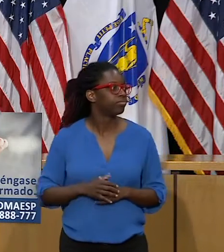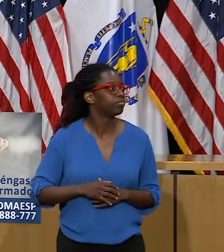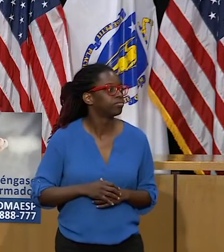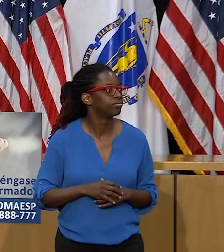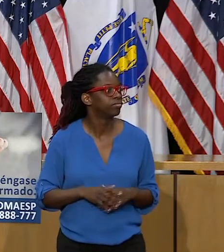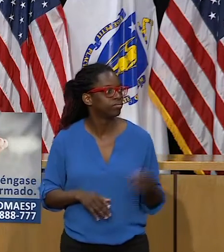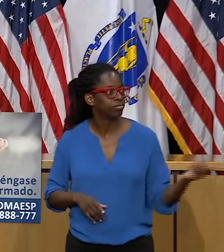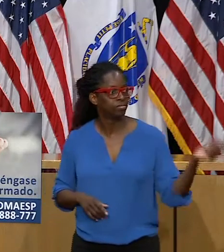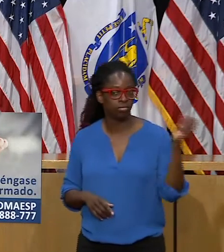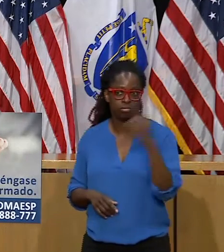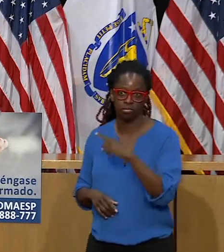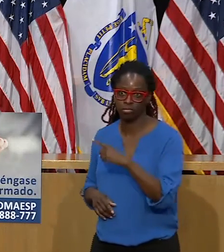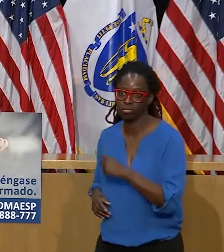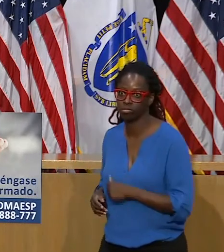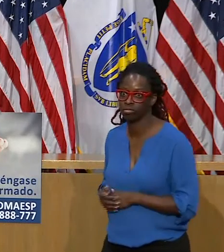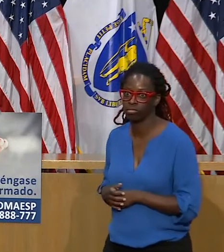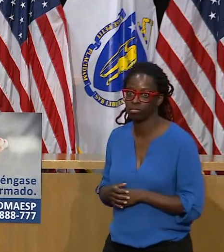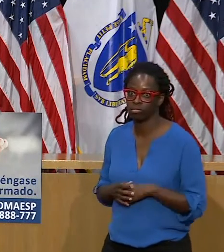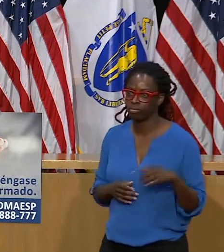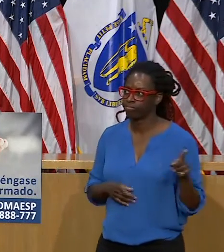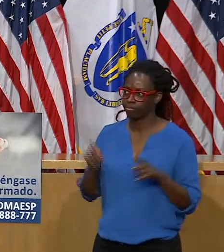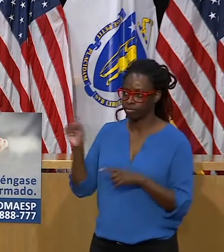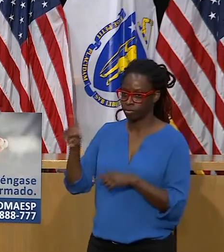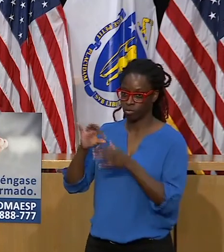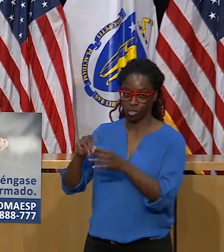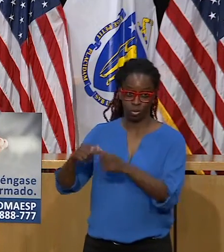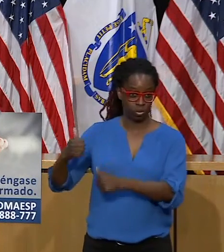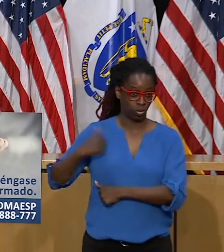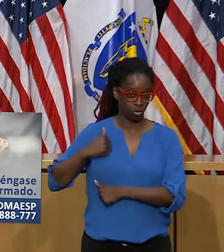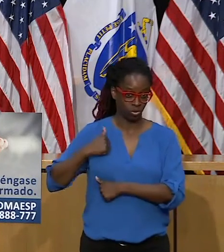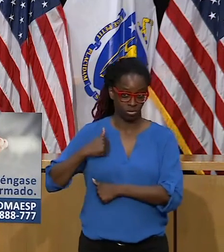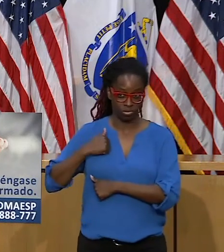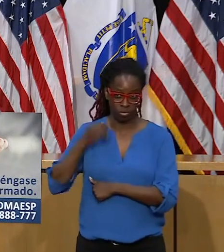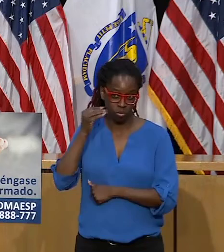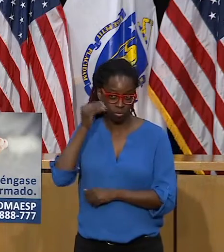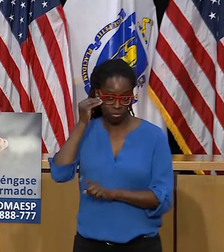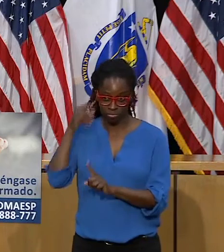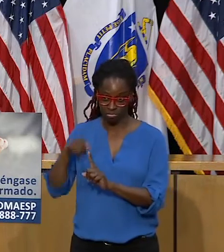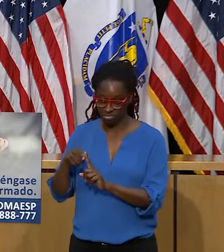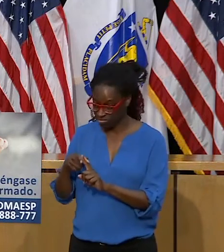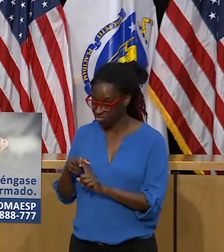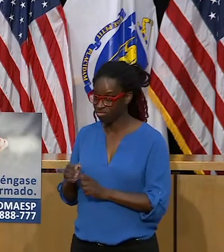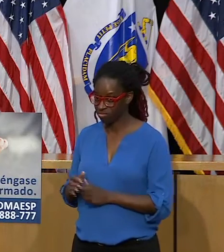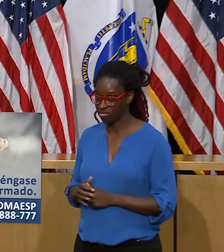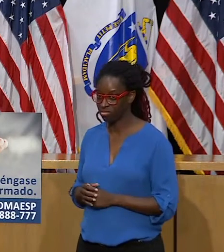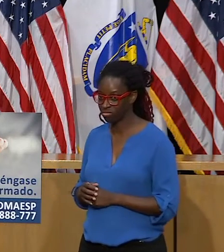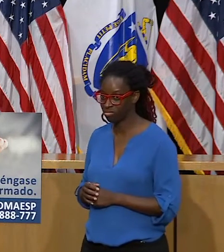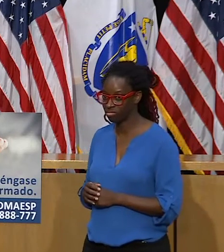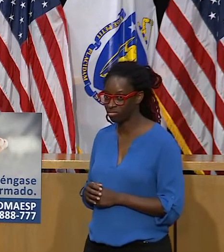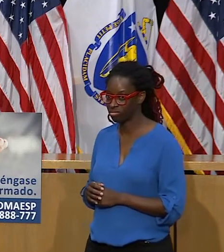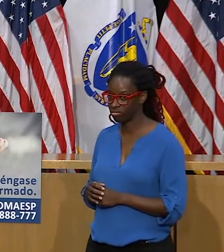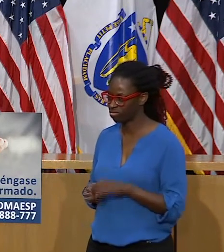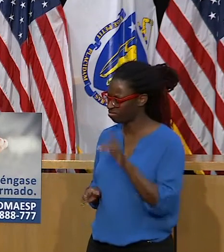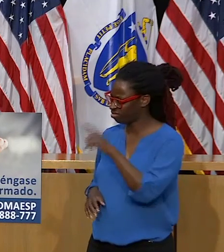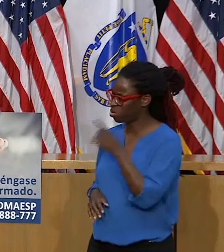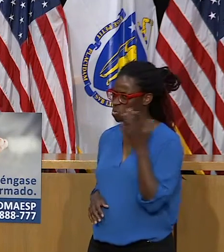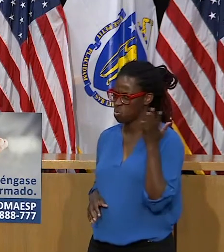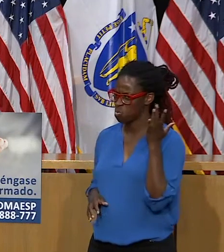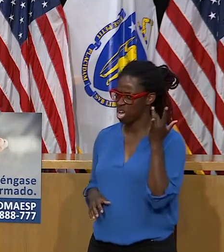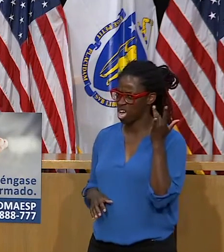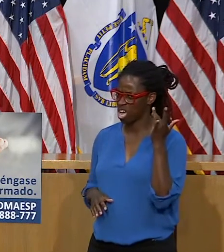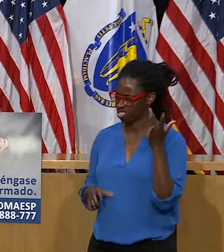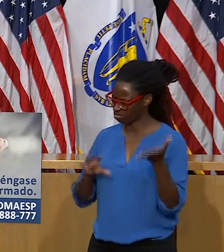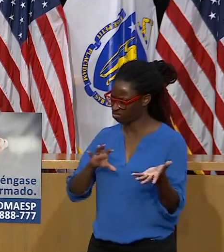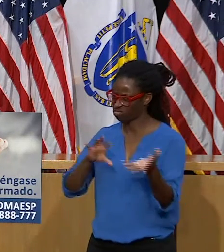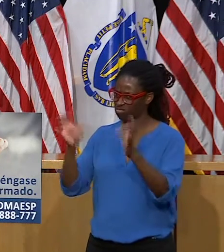polio. There are a lot of people who might look at those and wonder why it took a tragedy of that magnitude to implement those kinds of policies. The Attorney